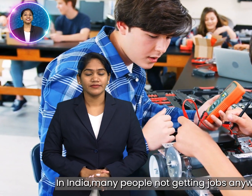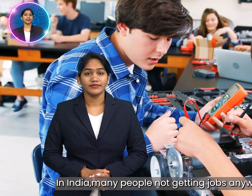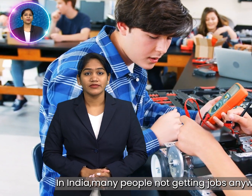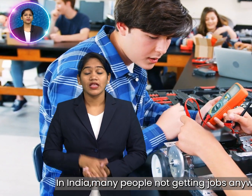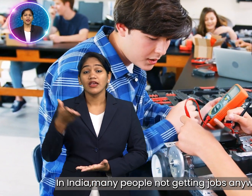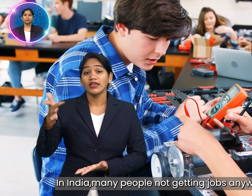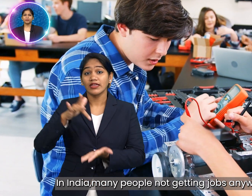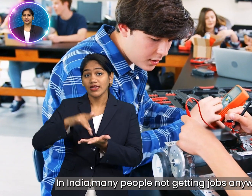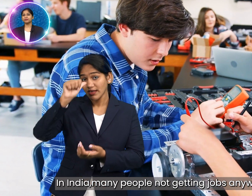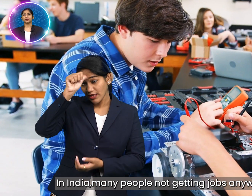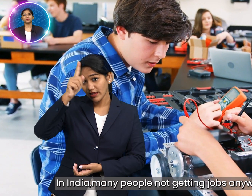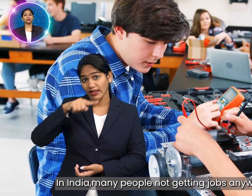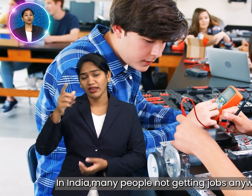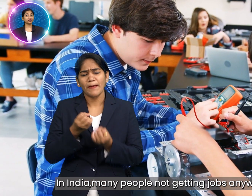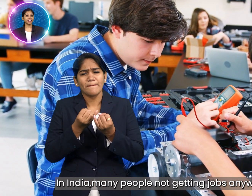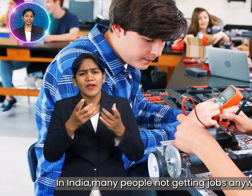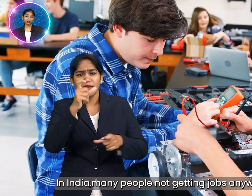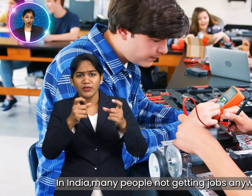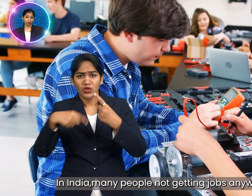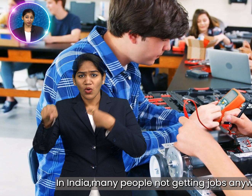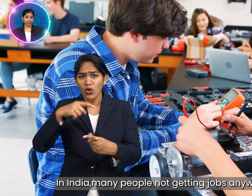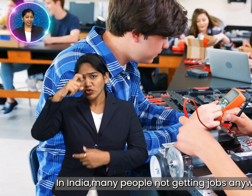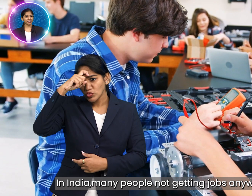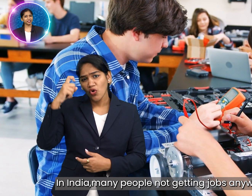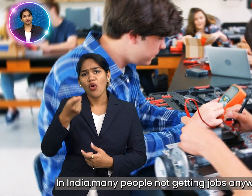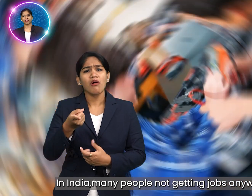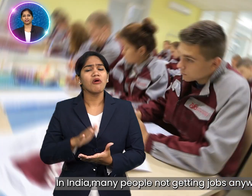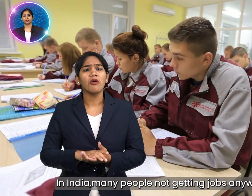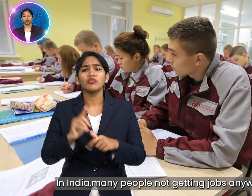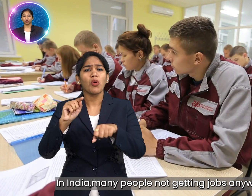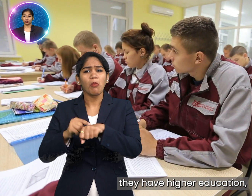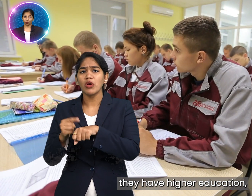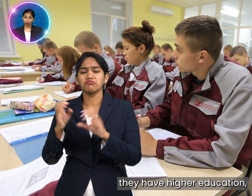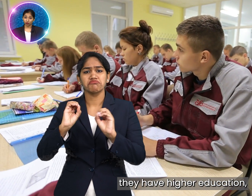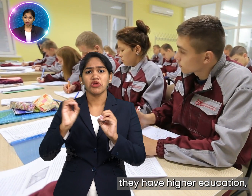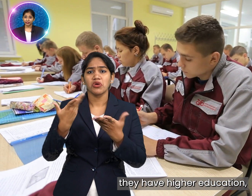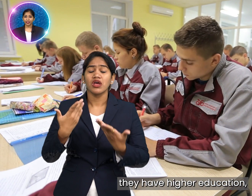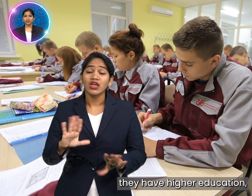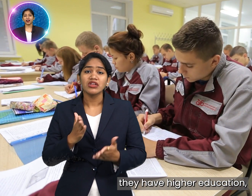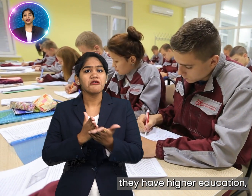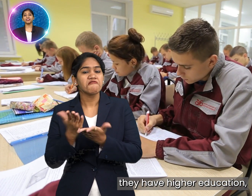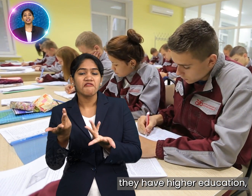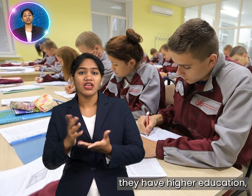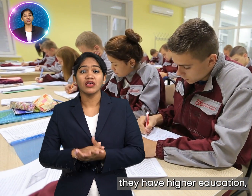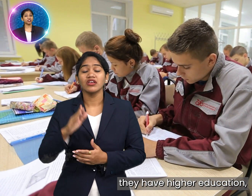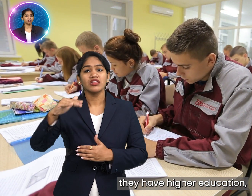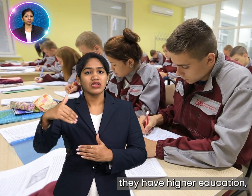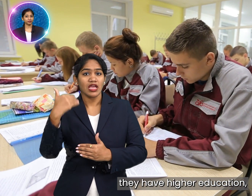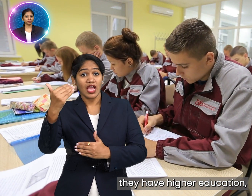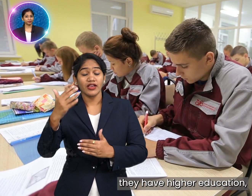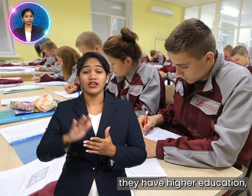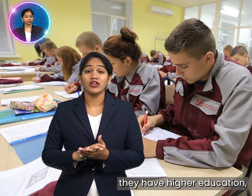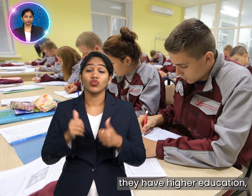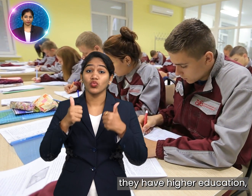In India, many people not getting jobs anywhere, though they have higher